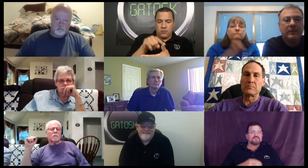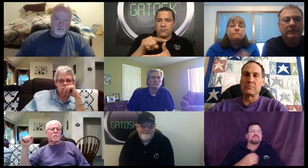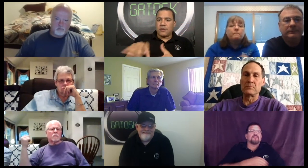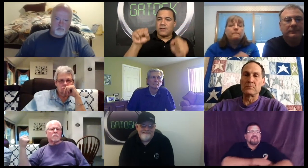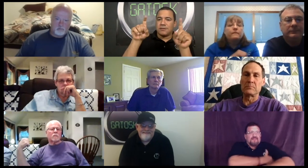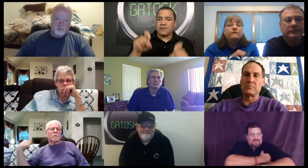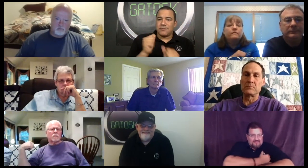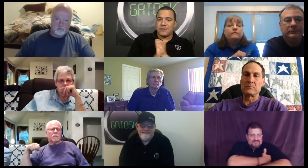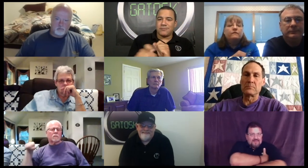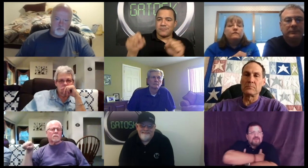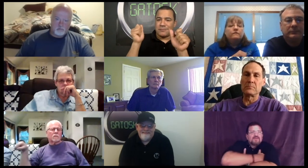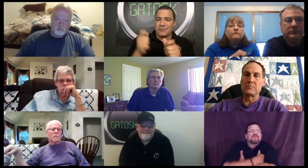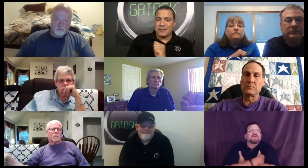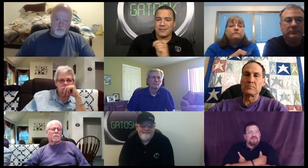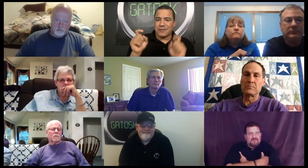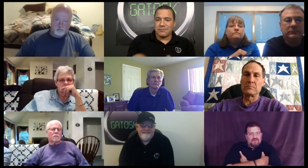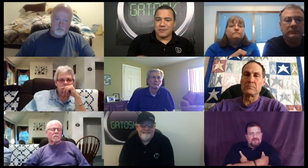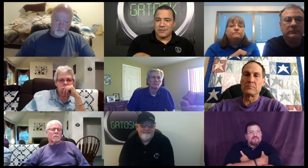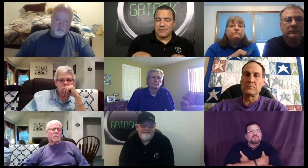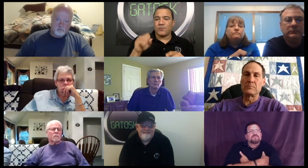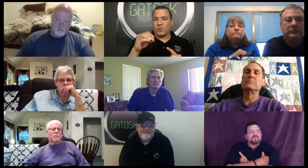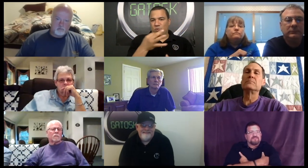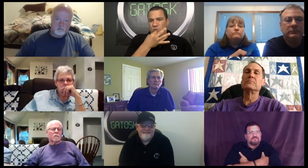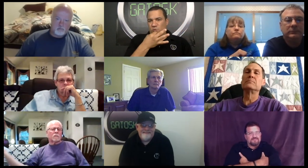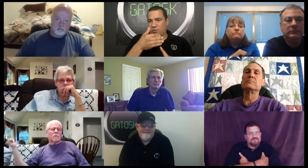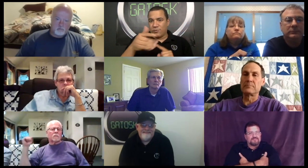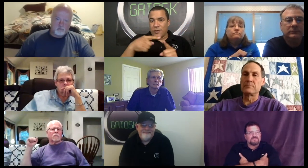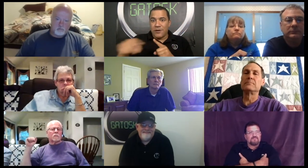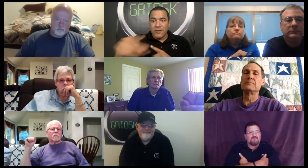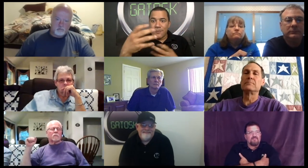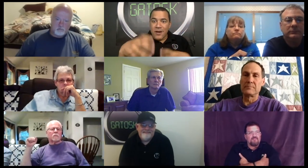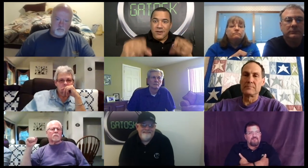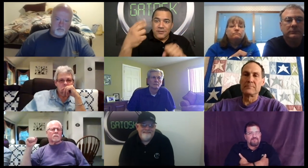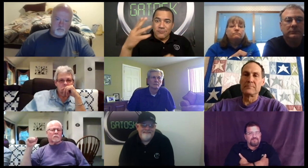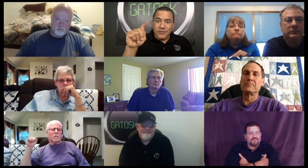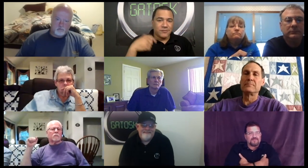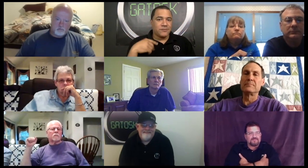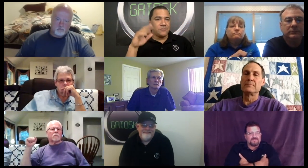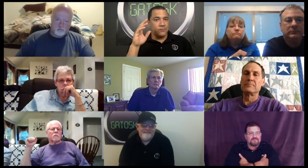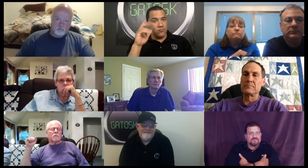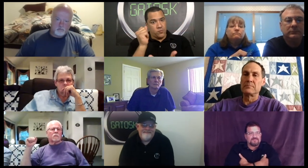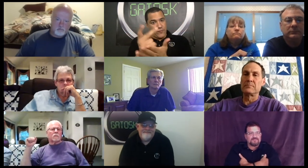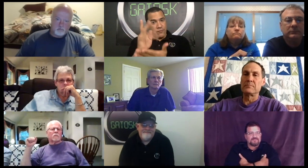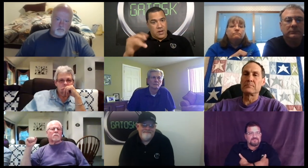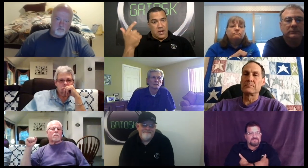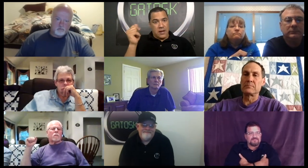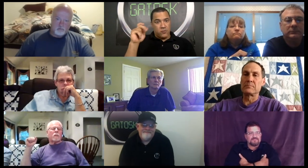like to host, one of the requirements is that they would have to take and pass the test. So whenever you guys would like to do